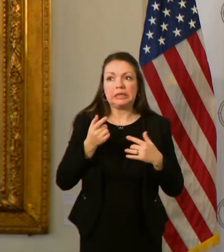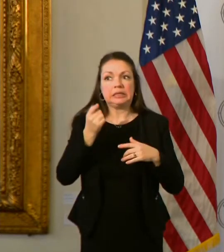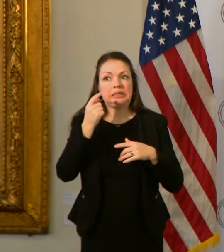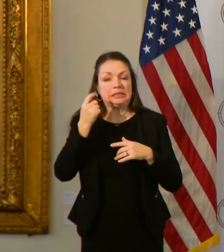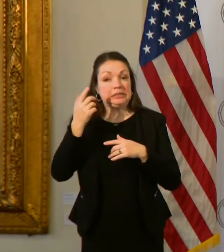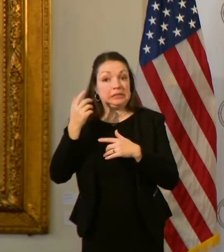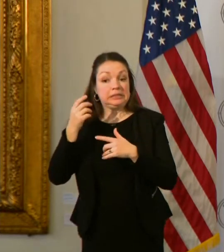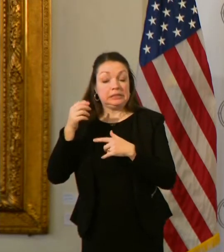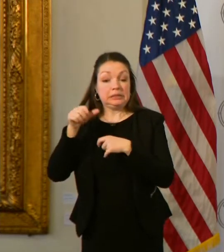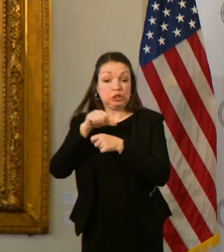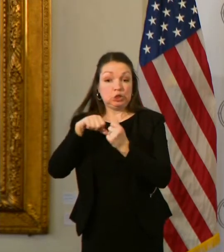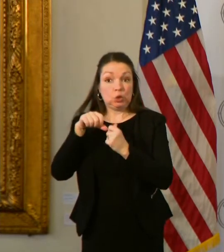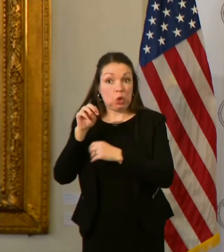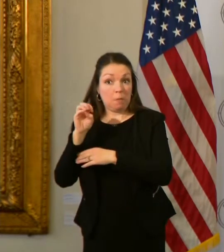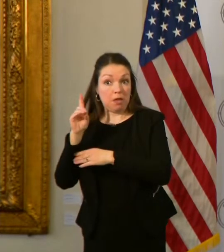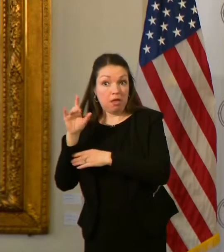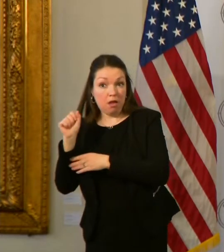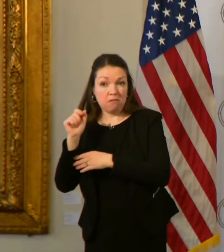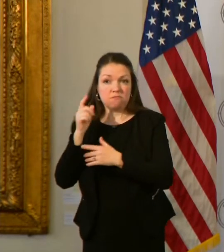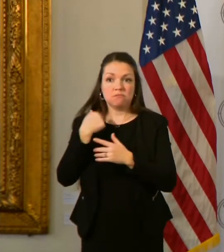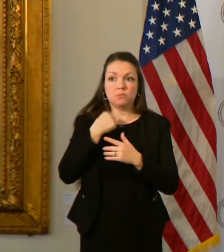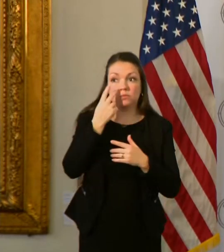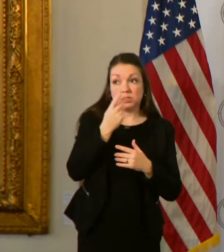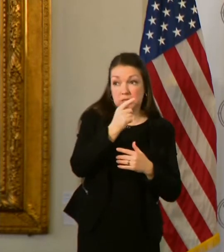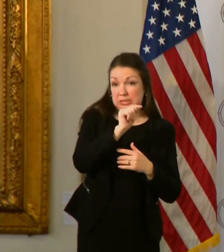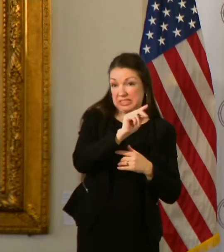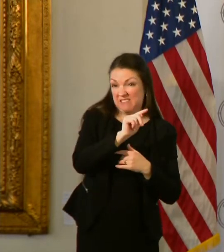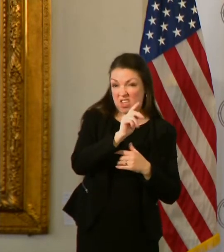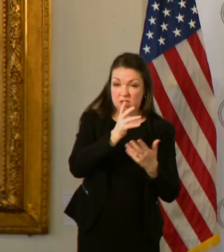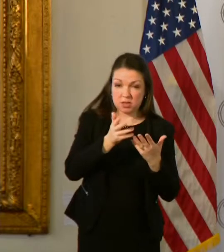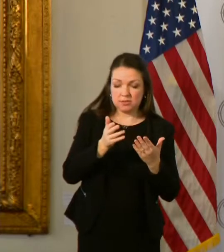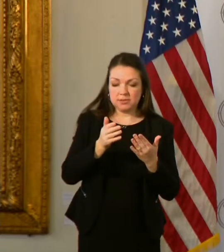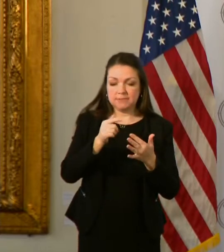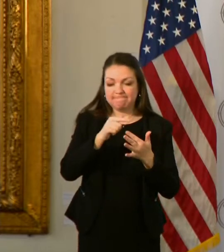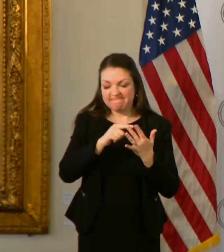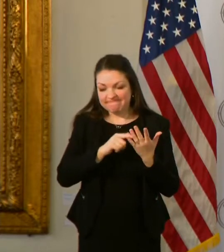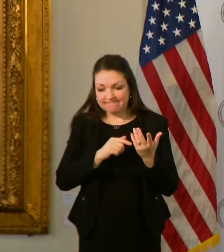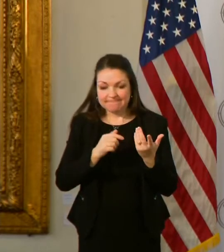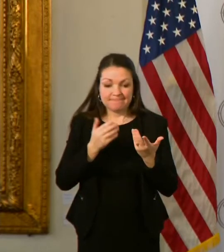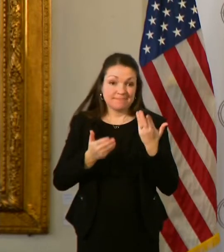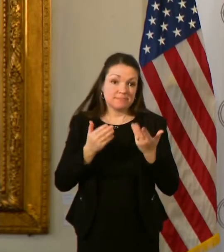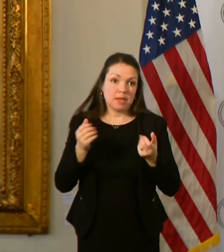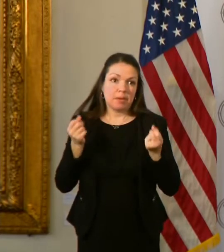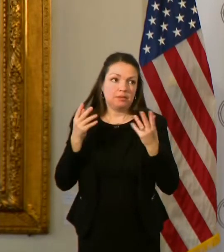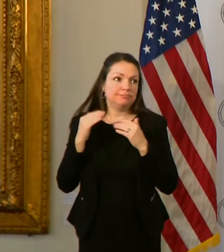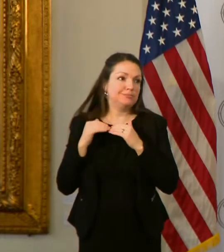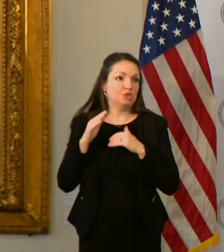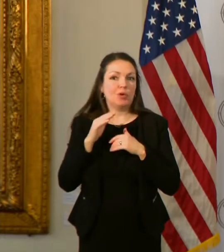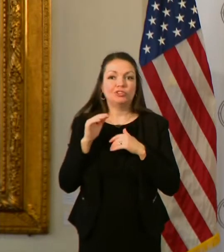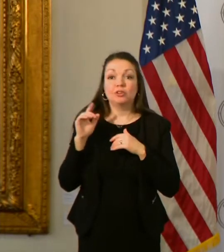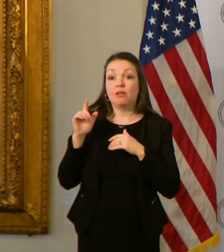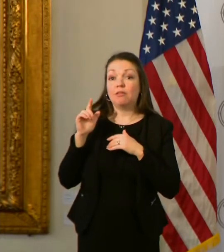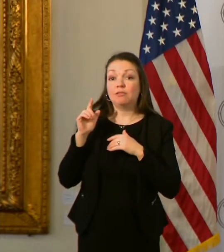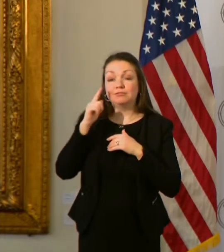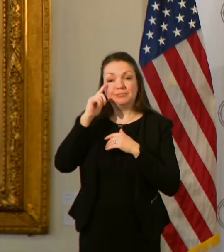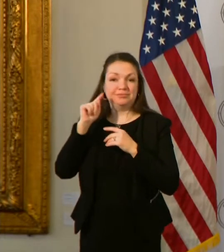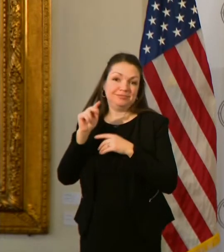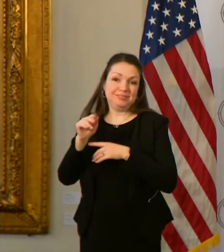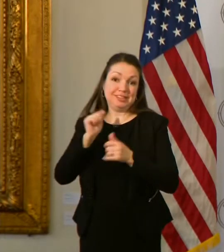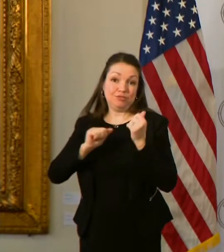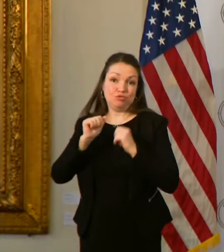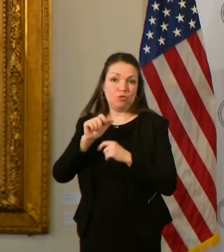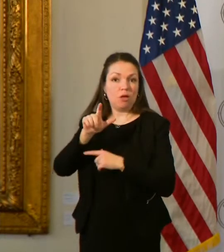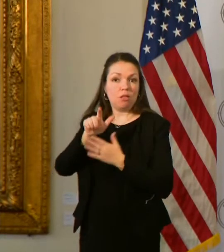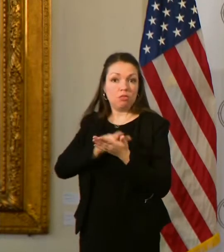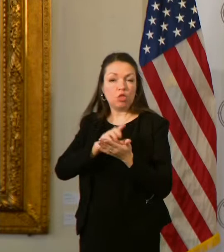and things that we see on television, and perhaps far too many episodes of Law & Order or CSI, there's